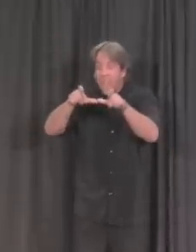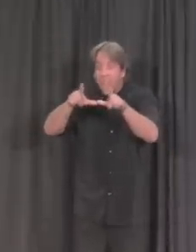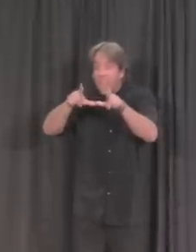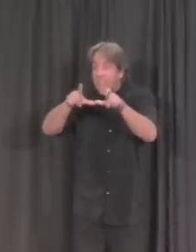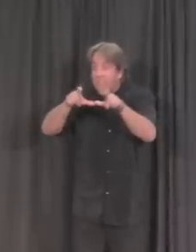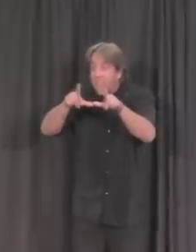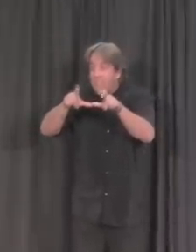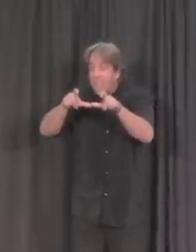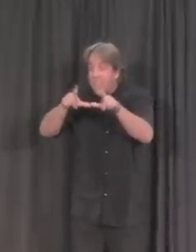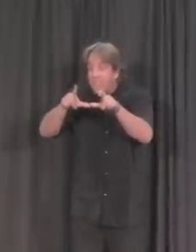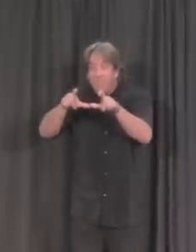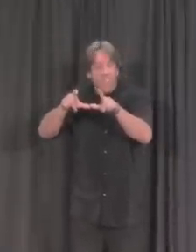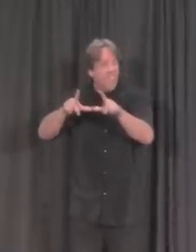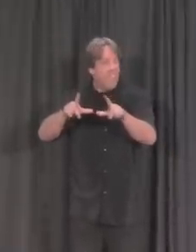Run? Like this? Run?